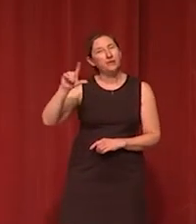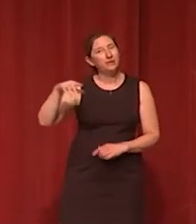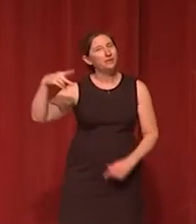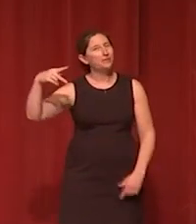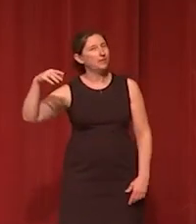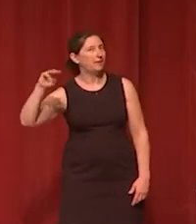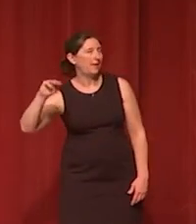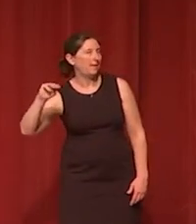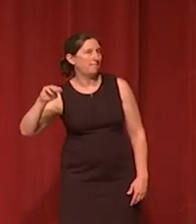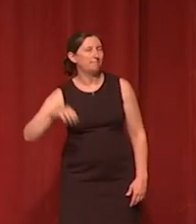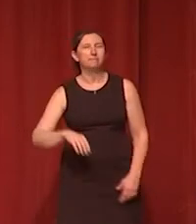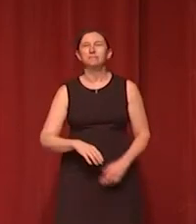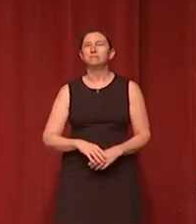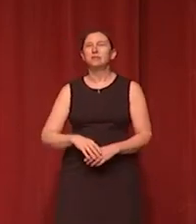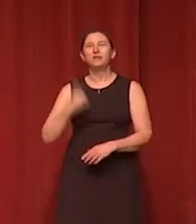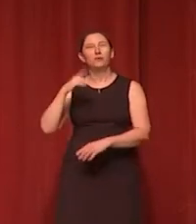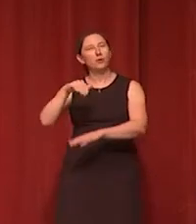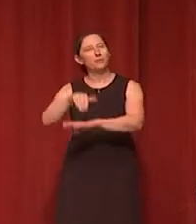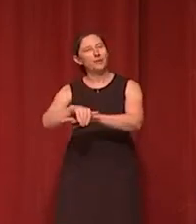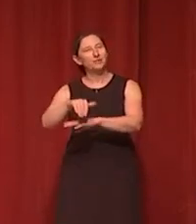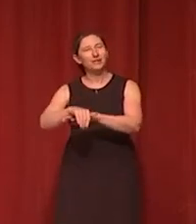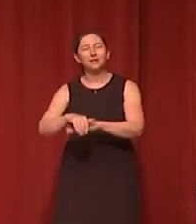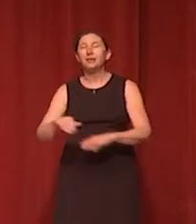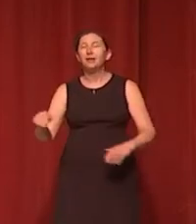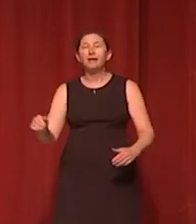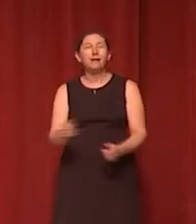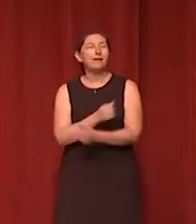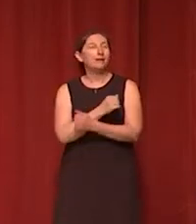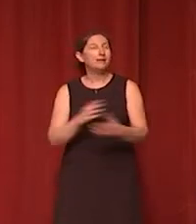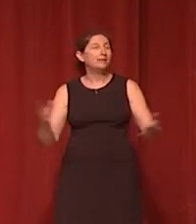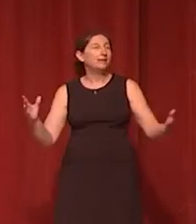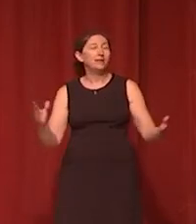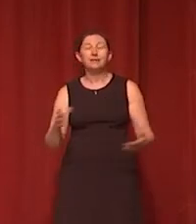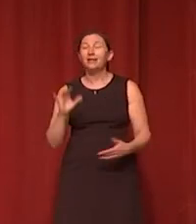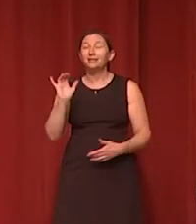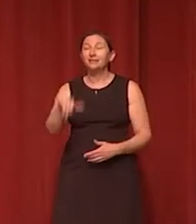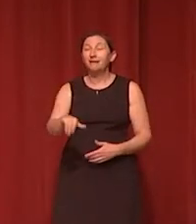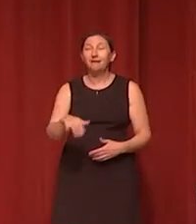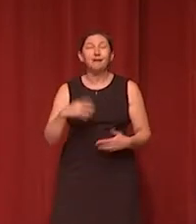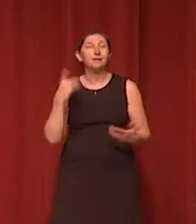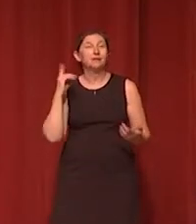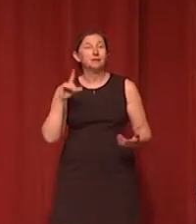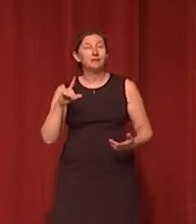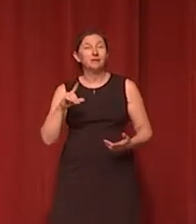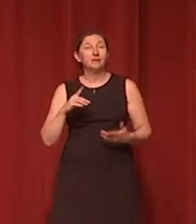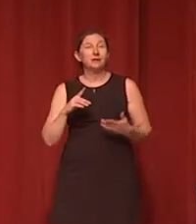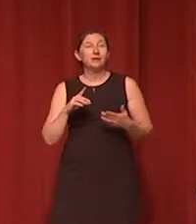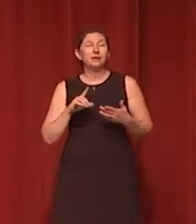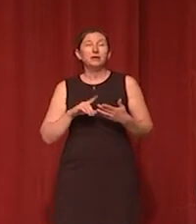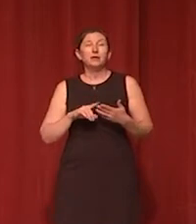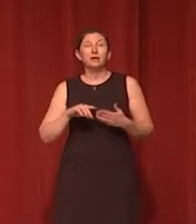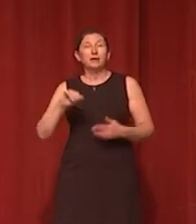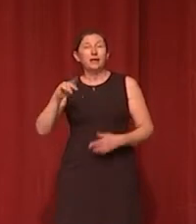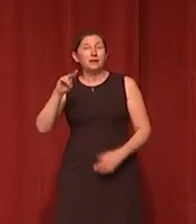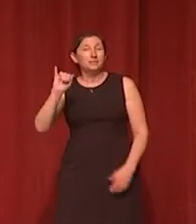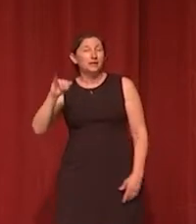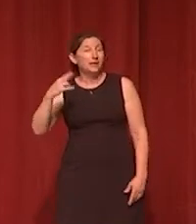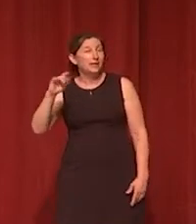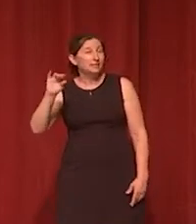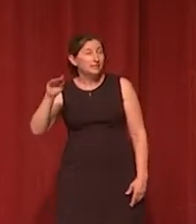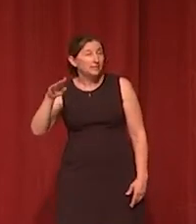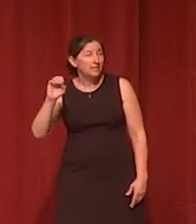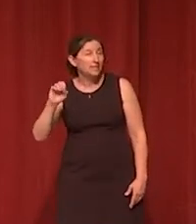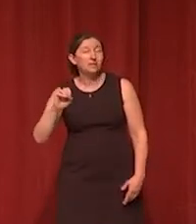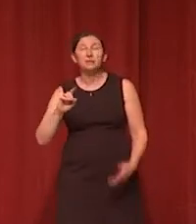like antihistamines, anything to slow down diarrhea, things to slow down urinary incontinence, some of those have some negative effects